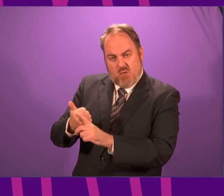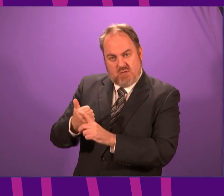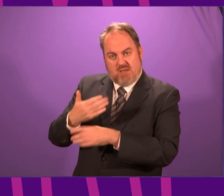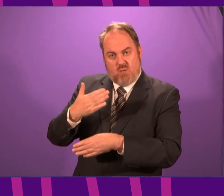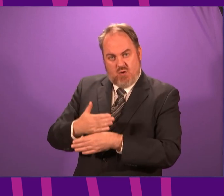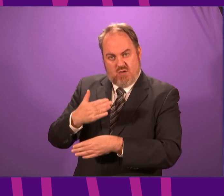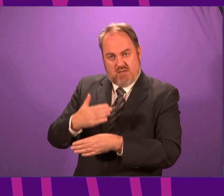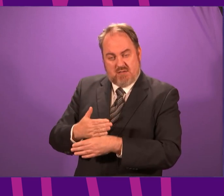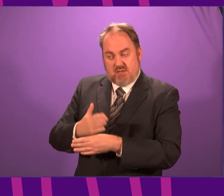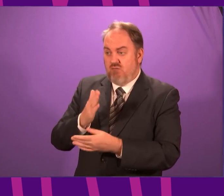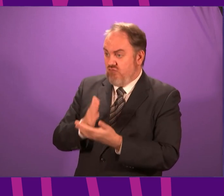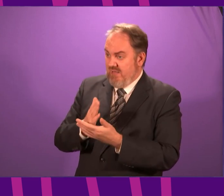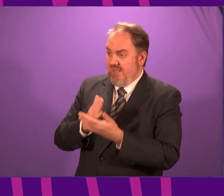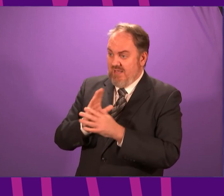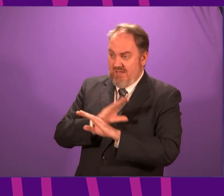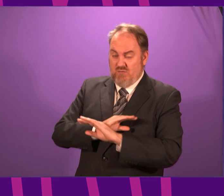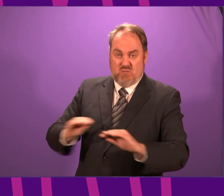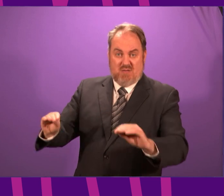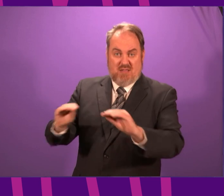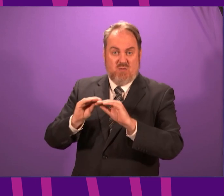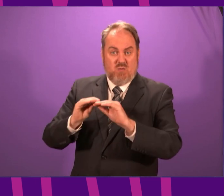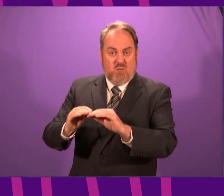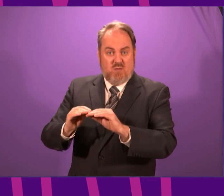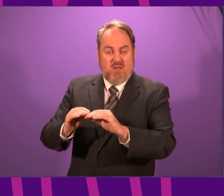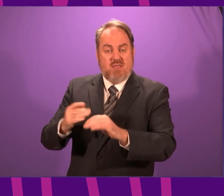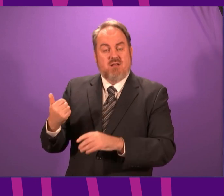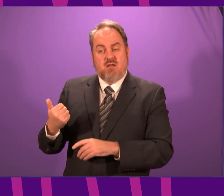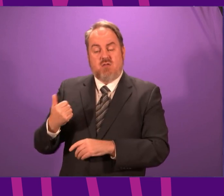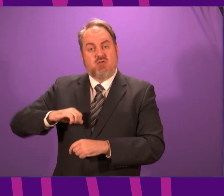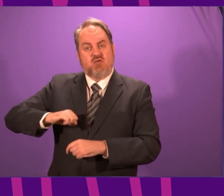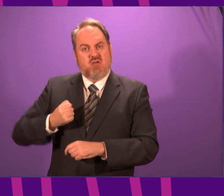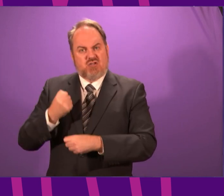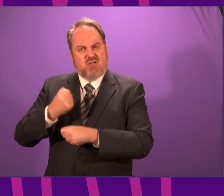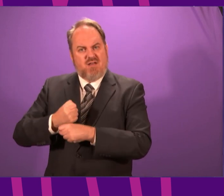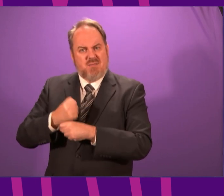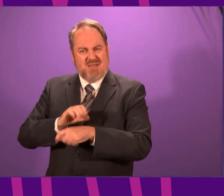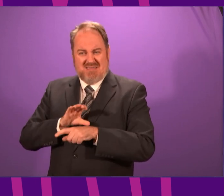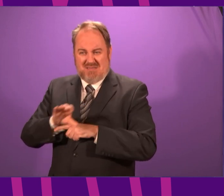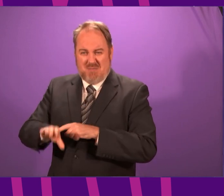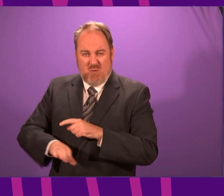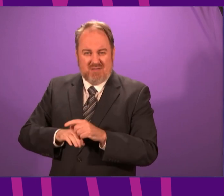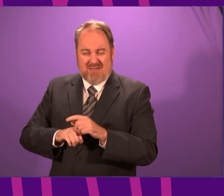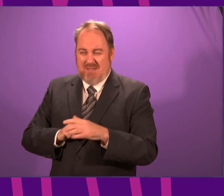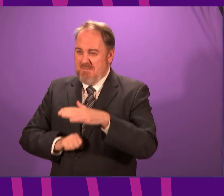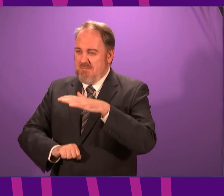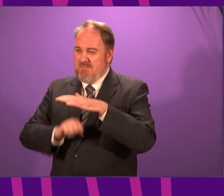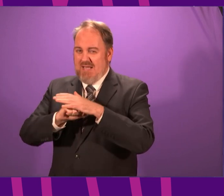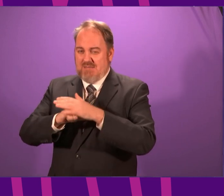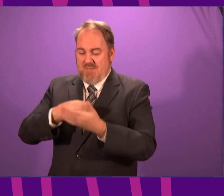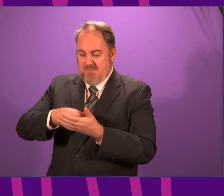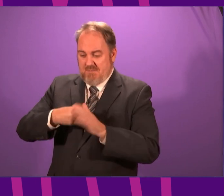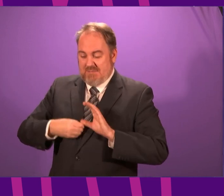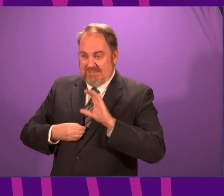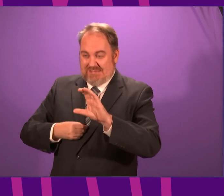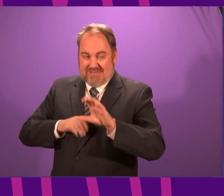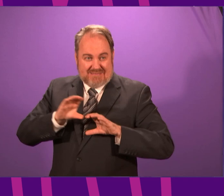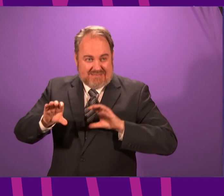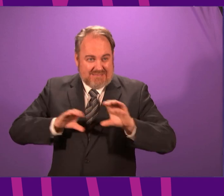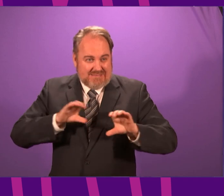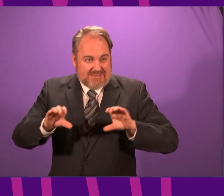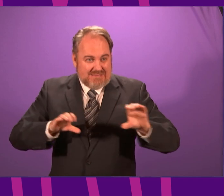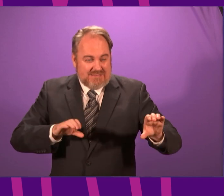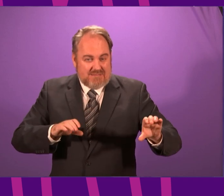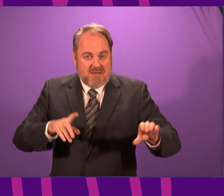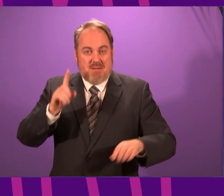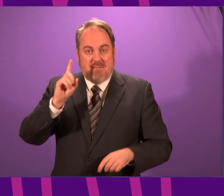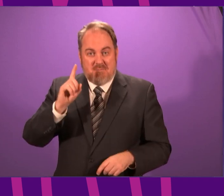Presiding Officer, the support that the Scottish Government is providing is the maximum that can be afforded under the current powers of this Parliament